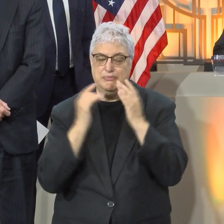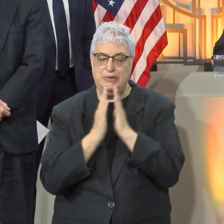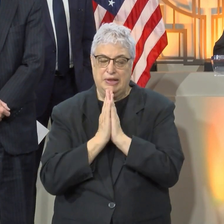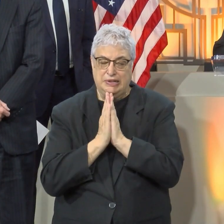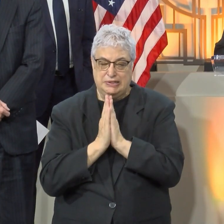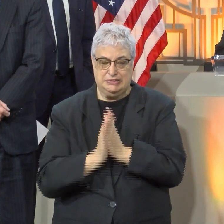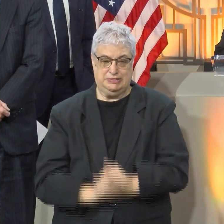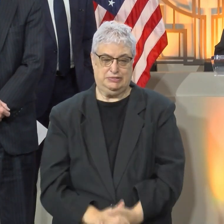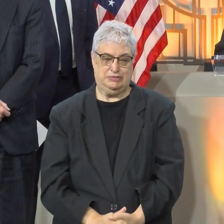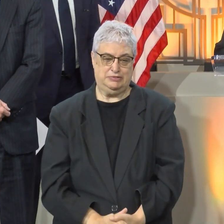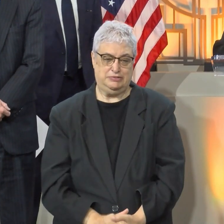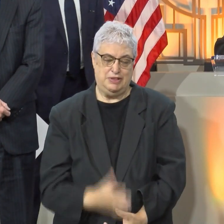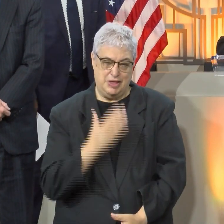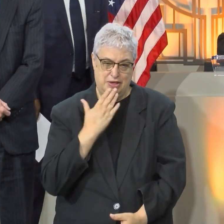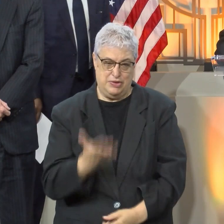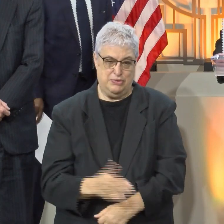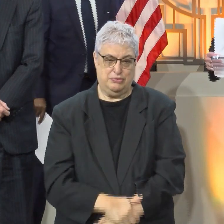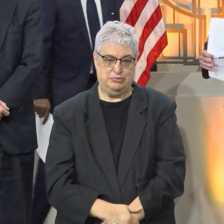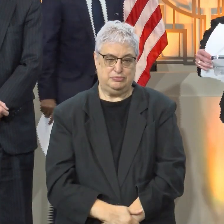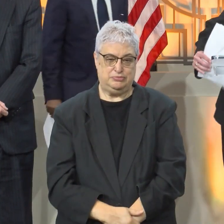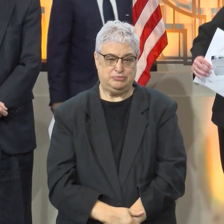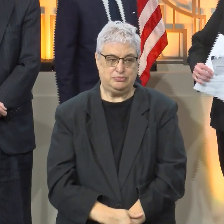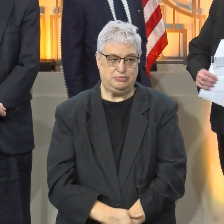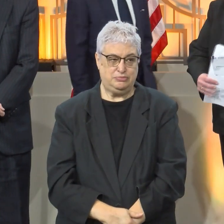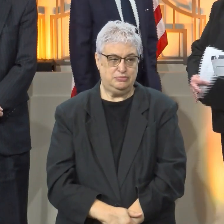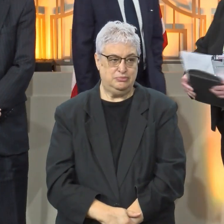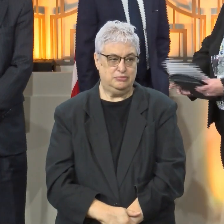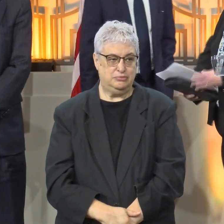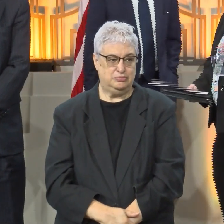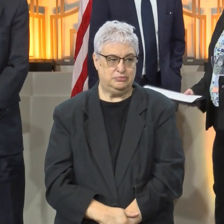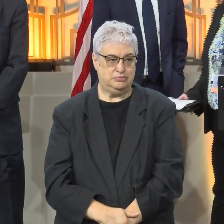mask. Thank you.